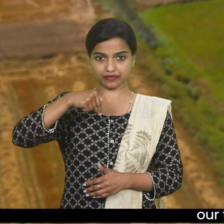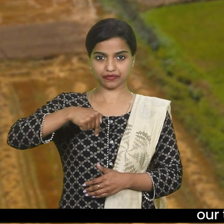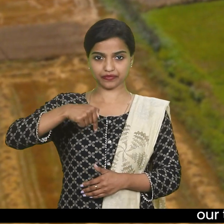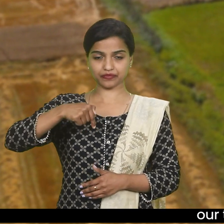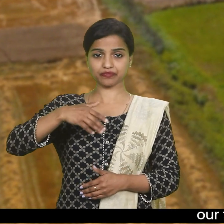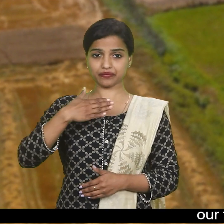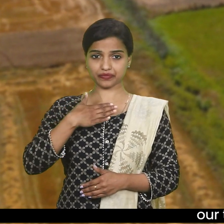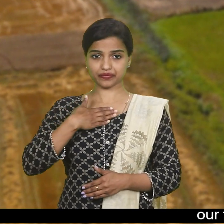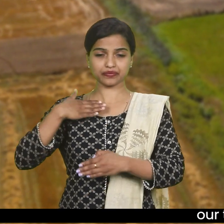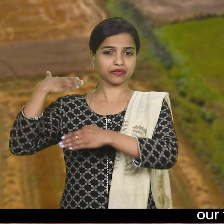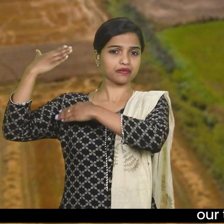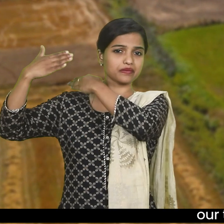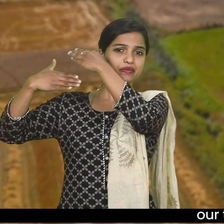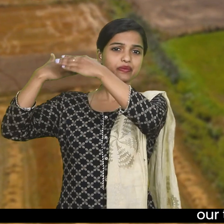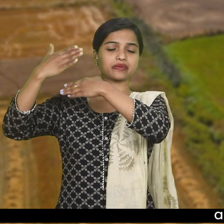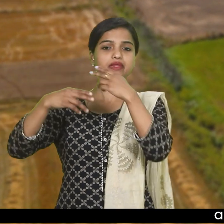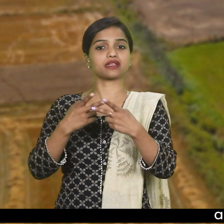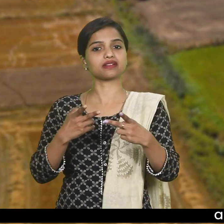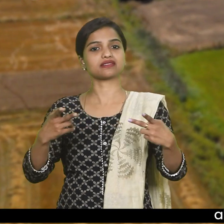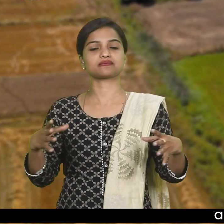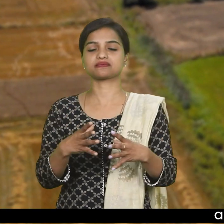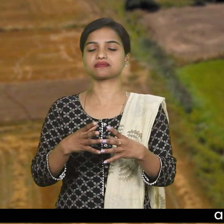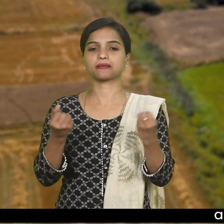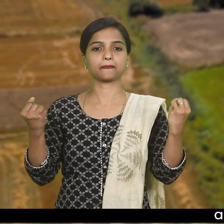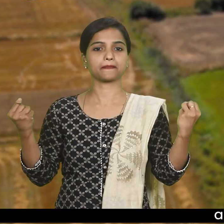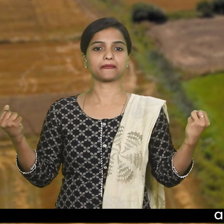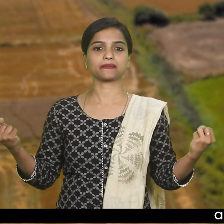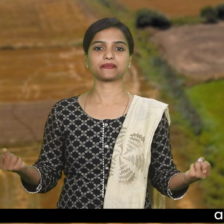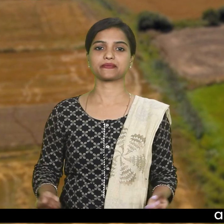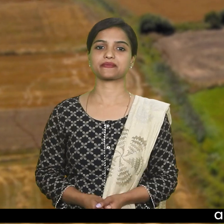Nowadays, our traditional varieties are almost disappearing.